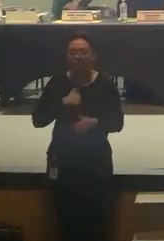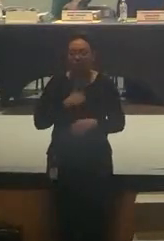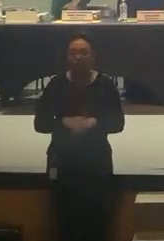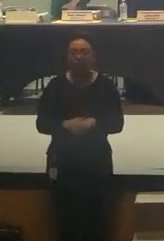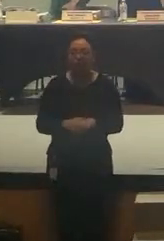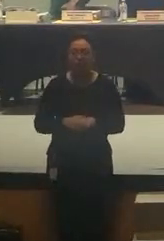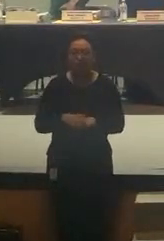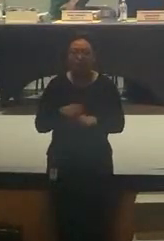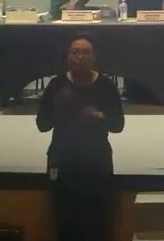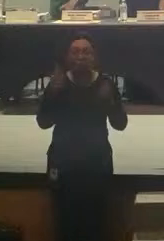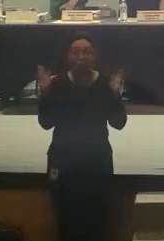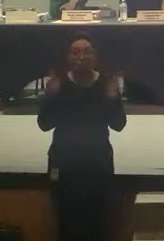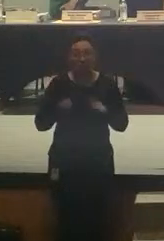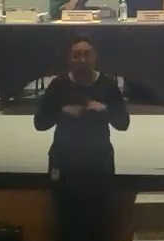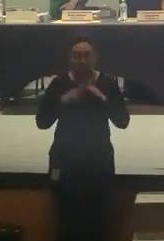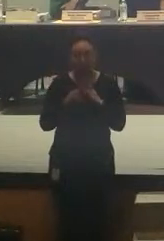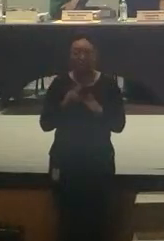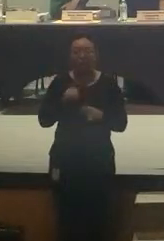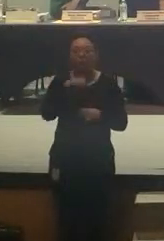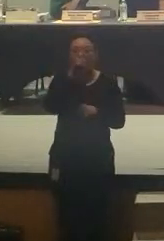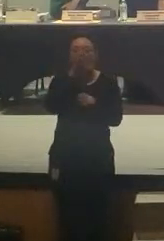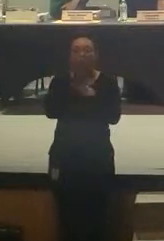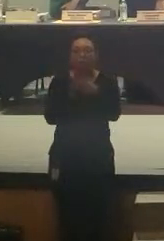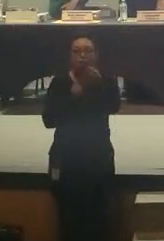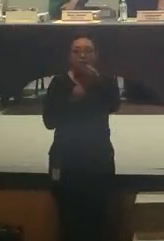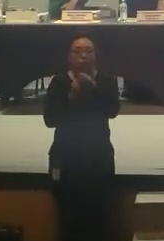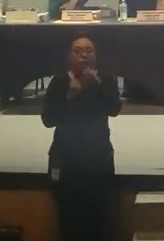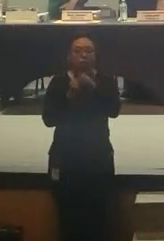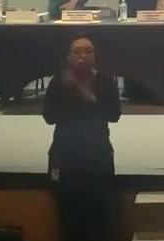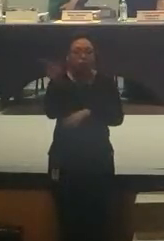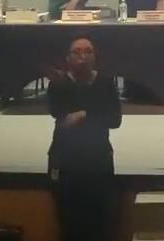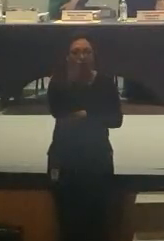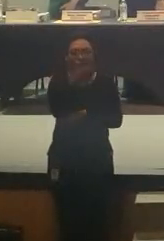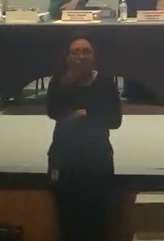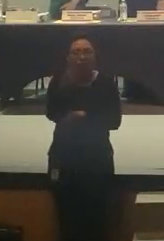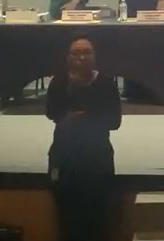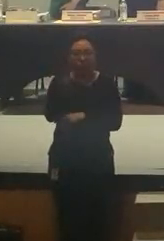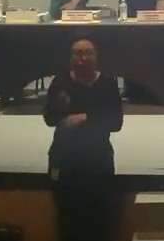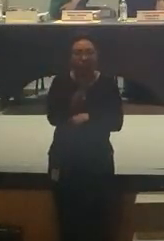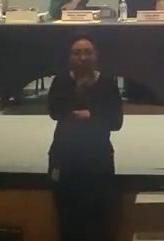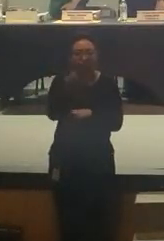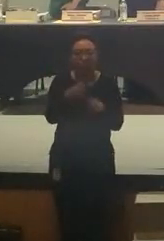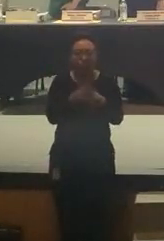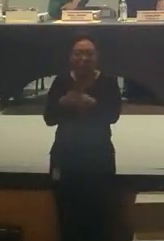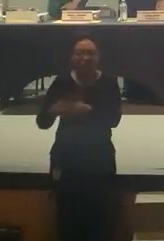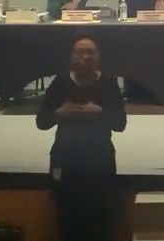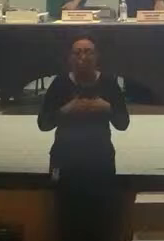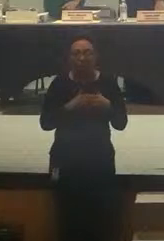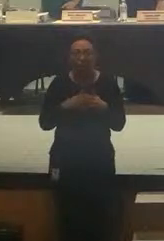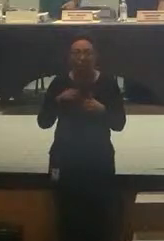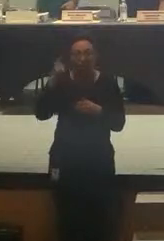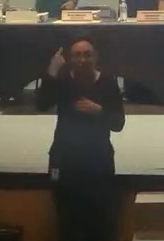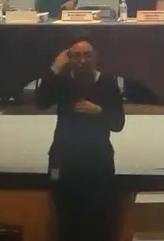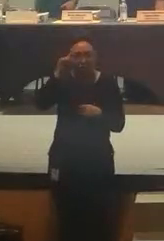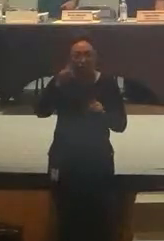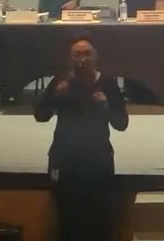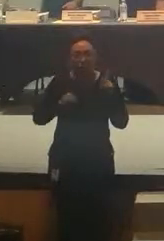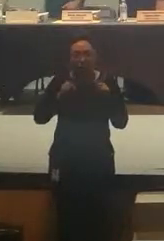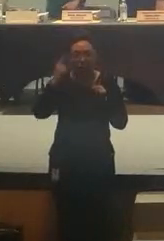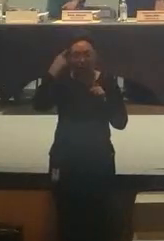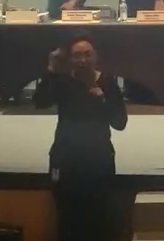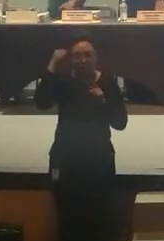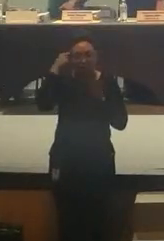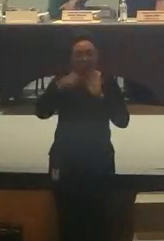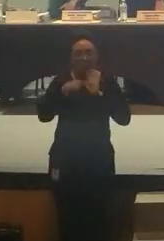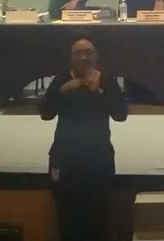go. Ready, begin. I pledge allegiance to the flag of the United States of America and to the